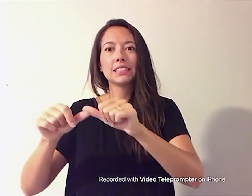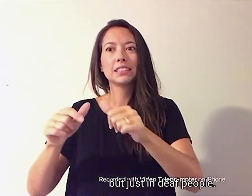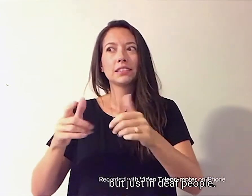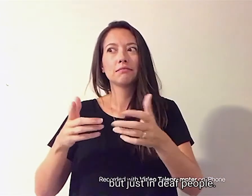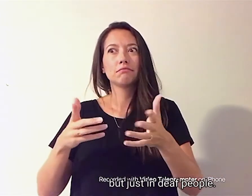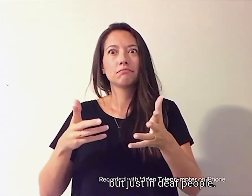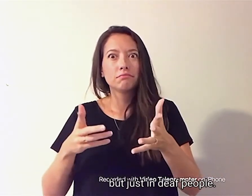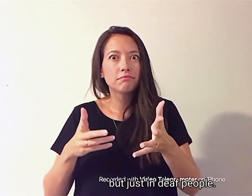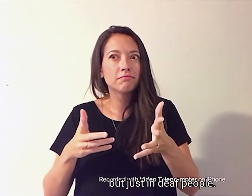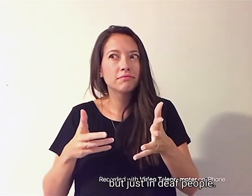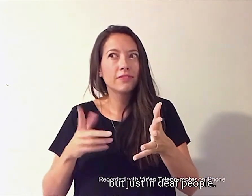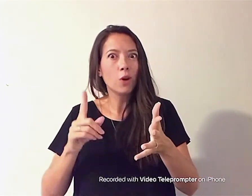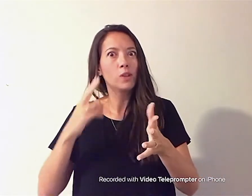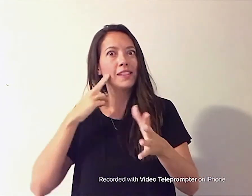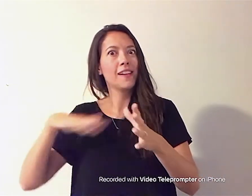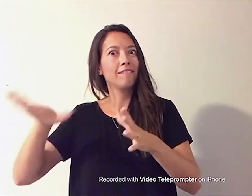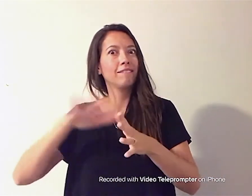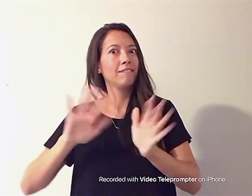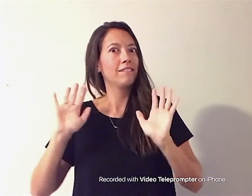But just in deaf people.